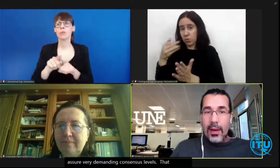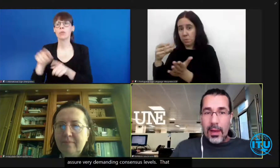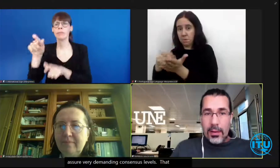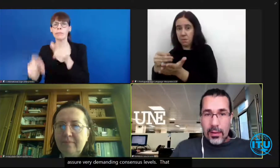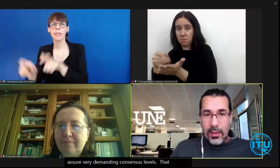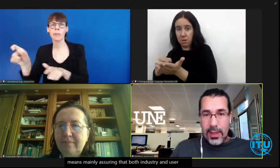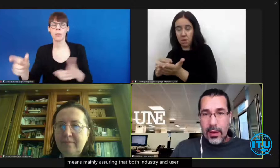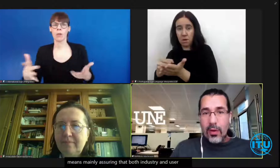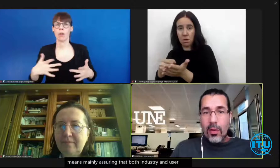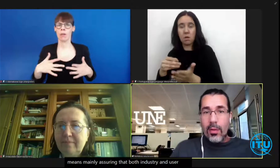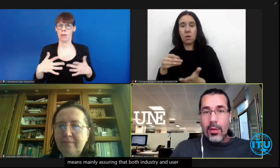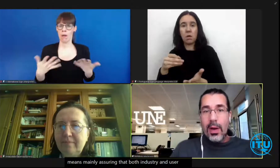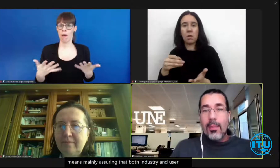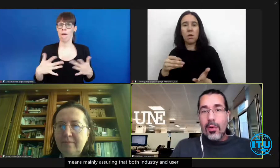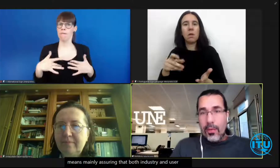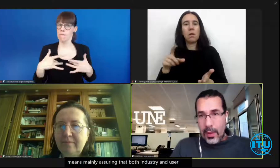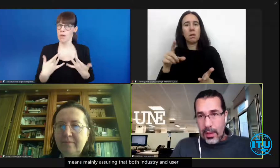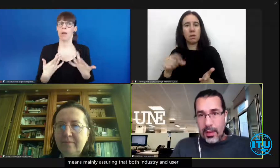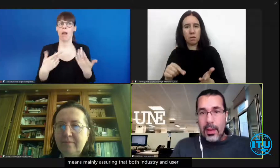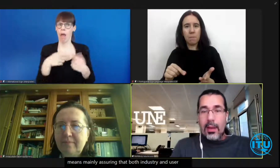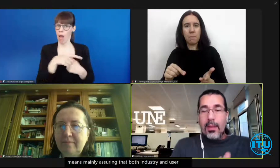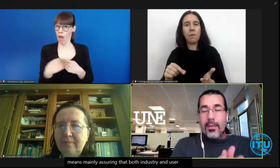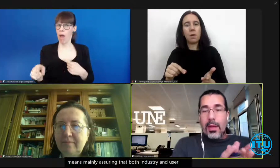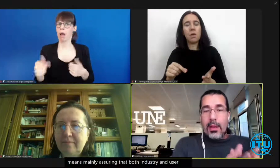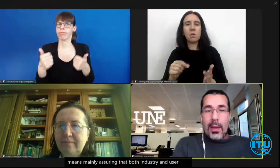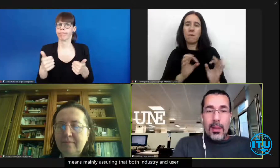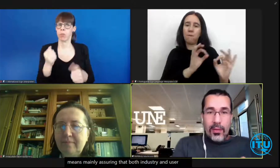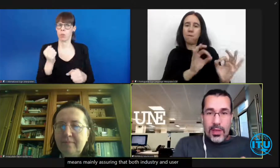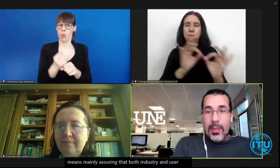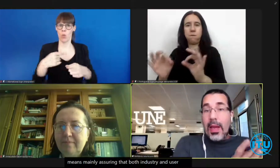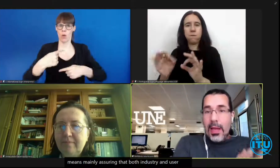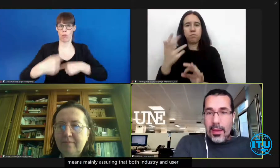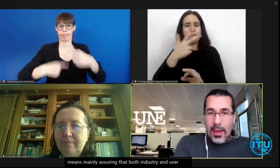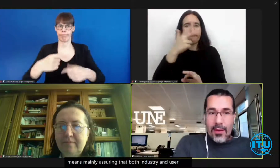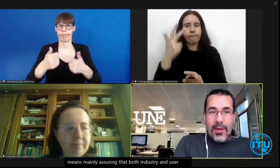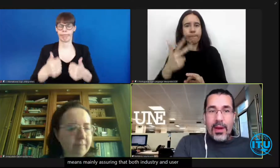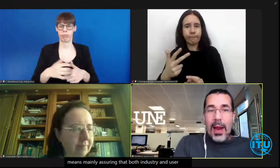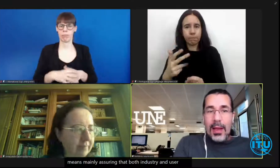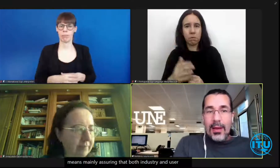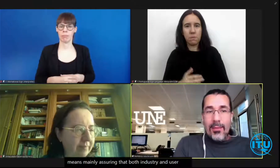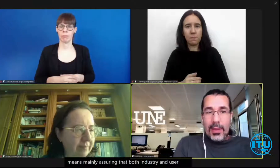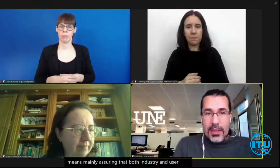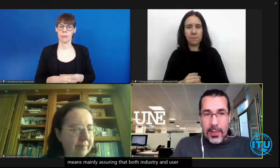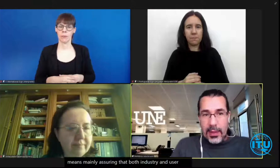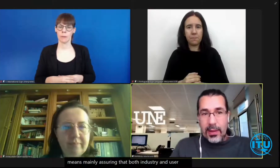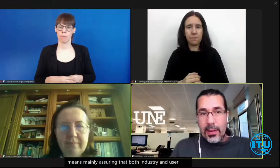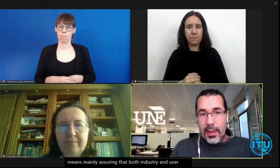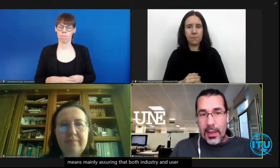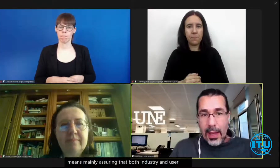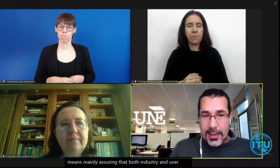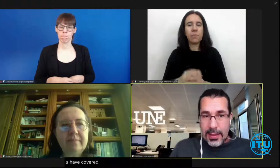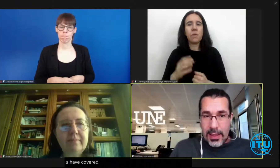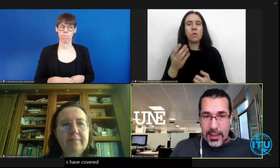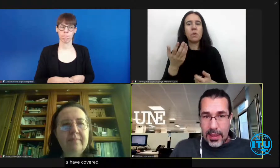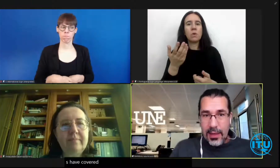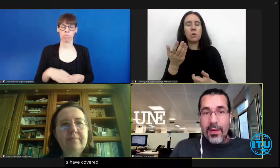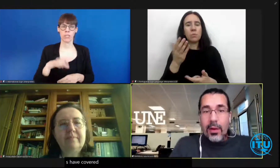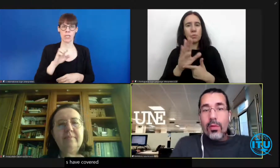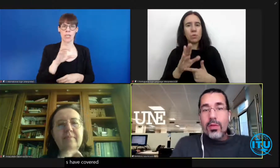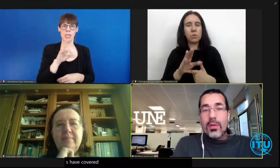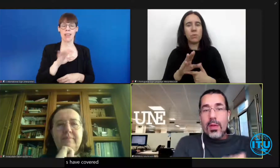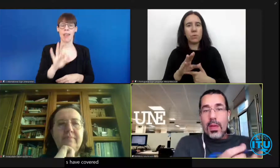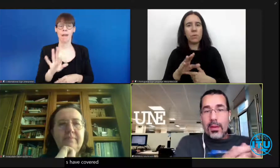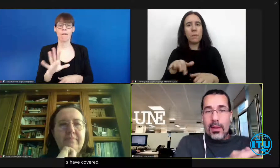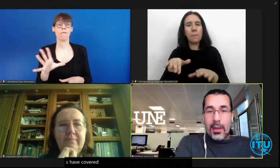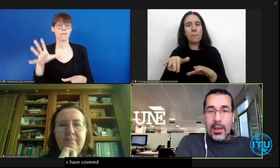feel that their interests are covered appropriately. For example, EDF and ANEC have participated in the ETSI STF